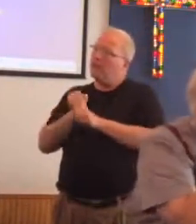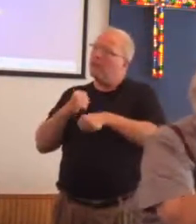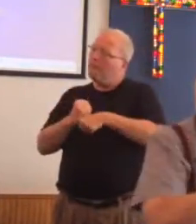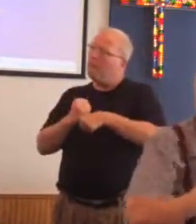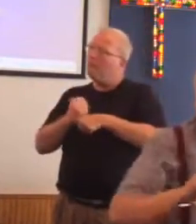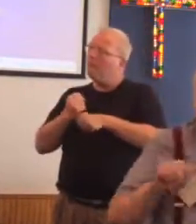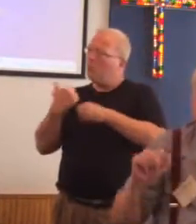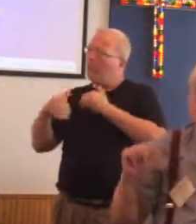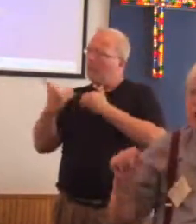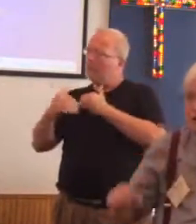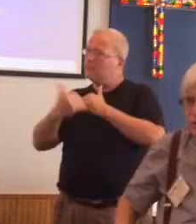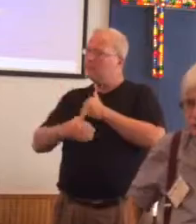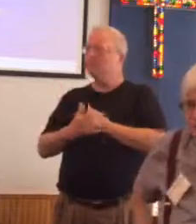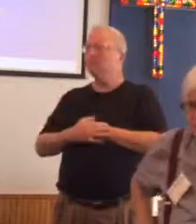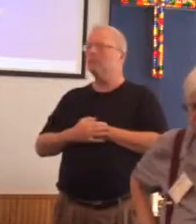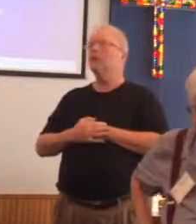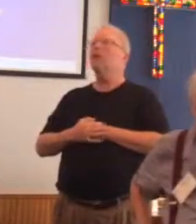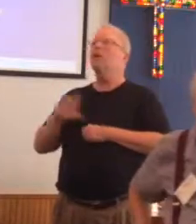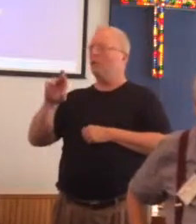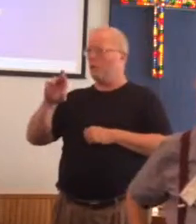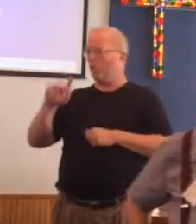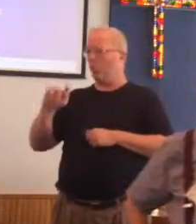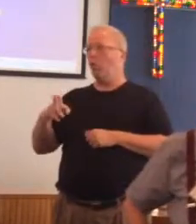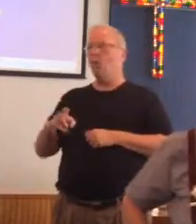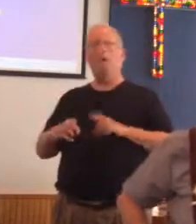When Boaz spotted her,